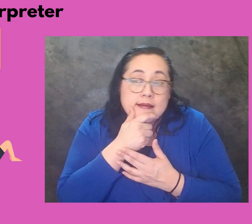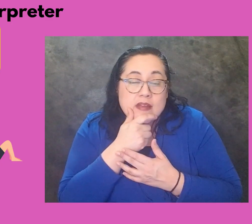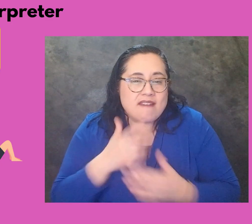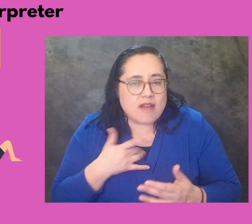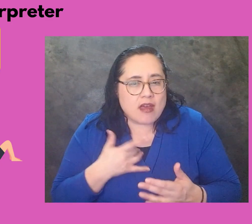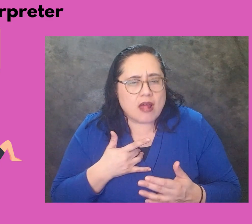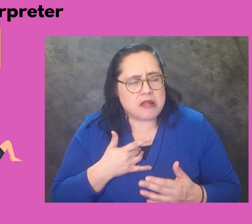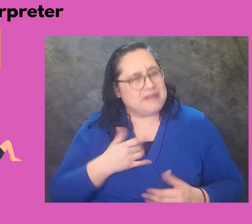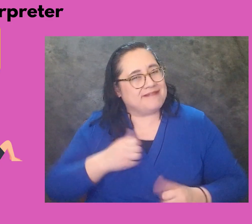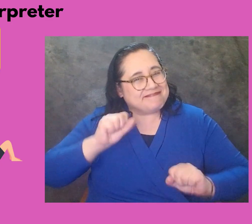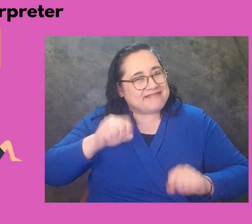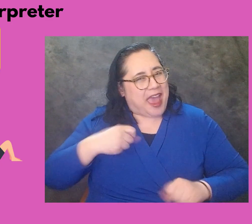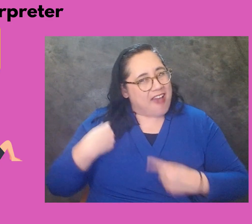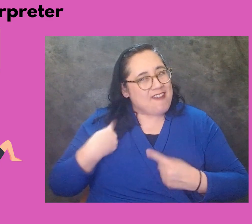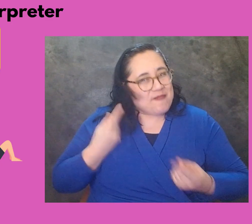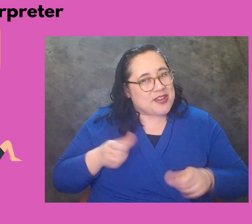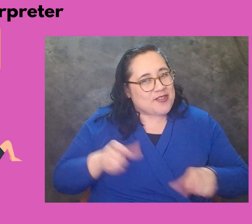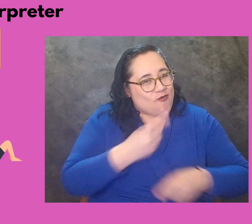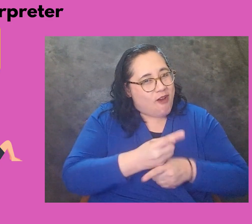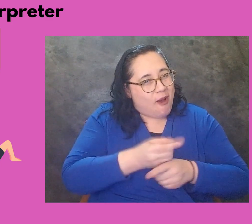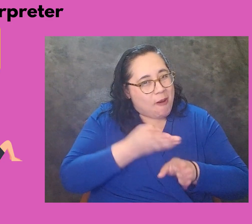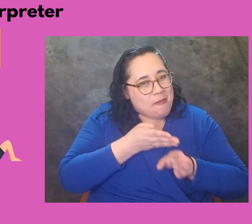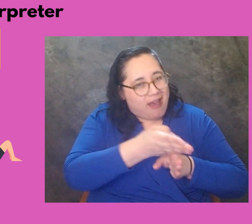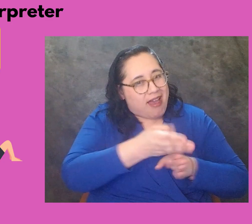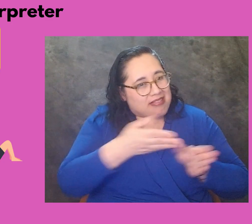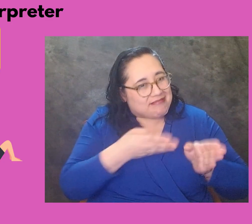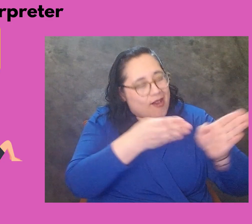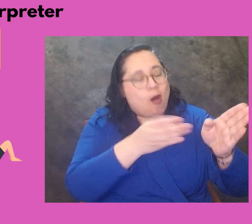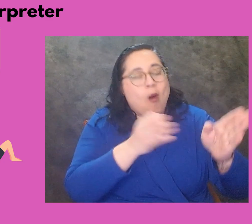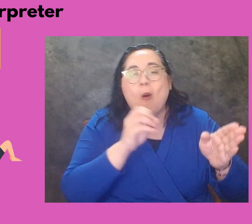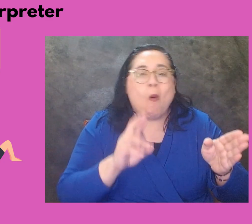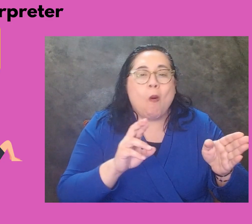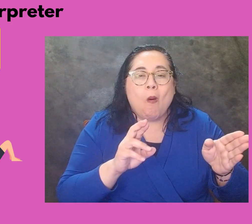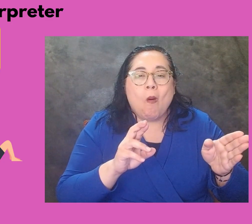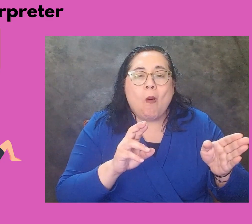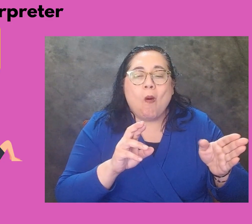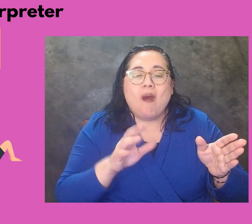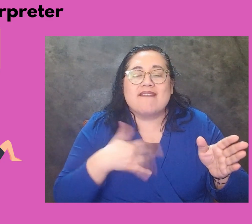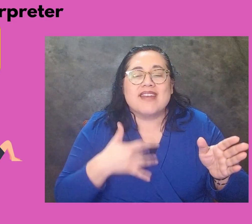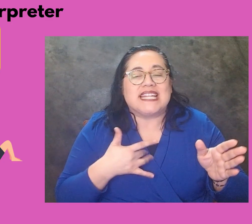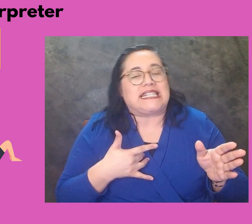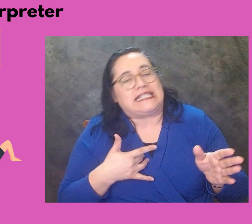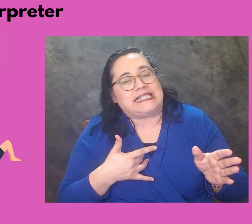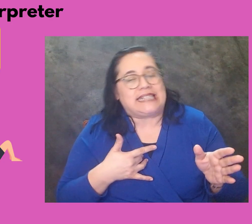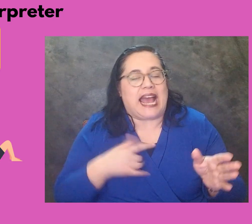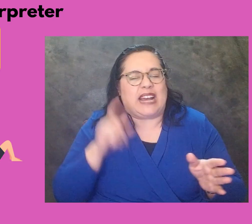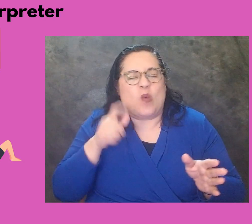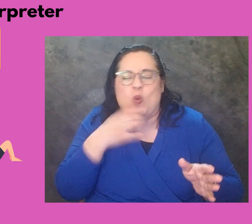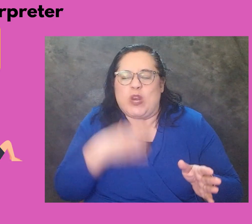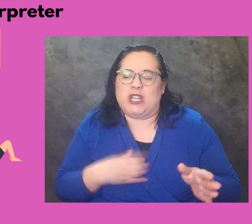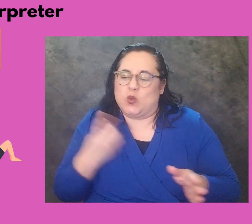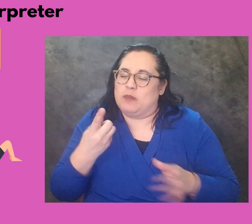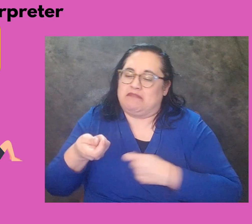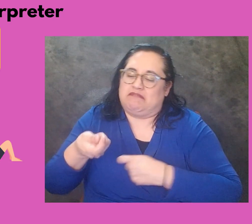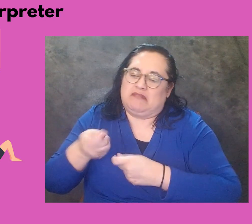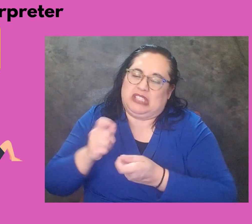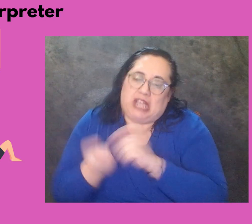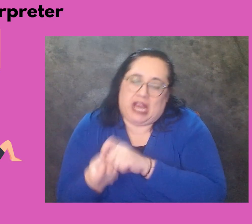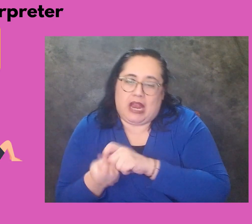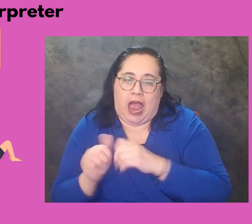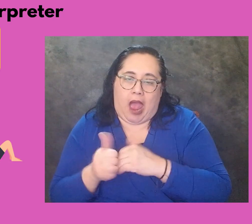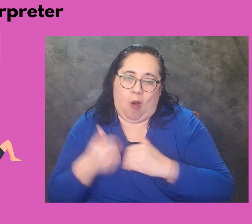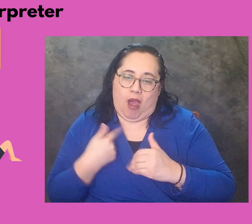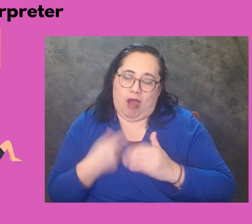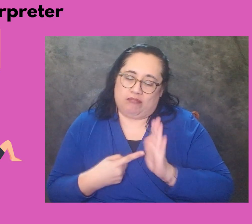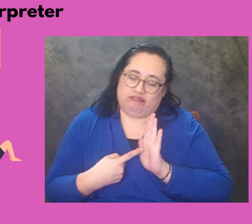you can think about, like, yes, I've been on the right path. Or do you feel maybe something you could make some changes